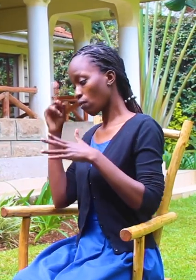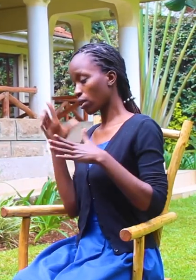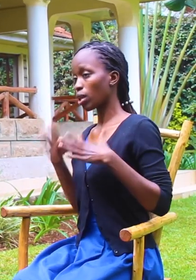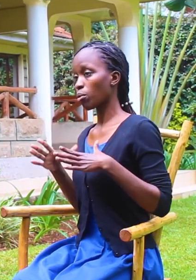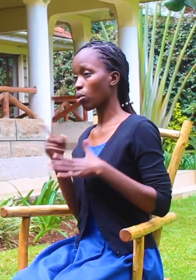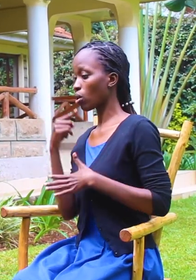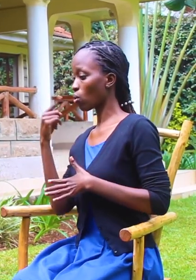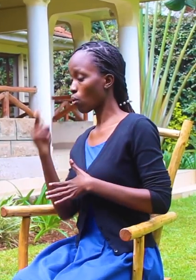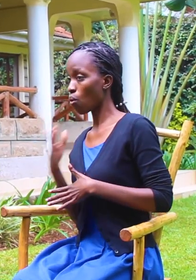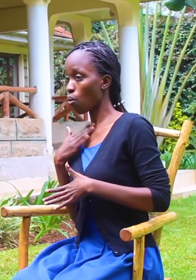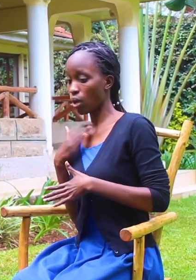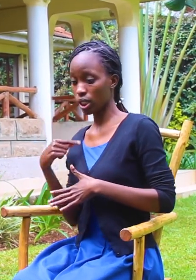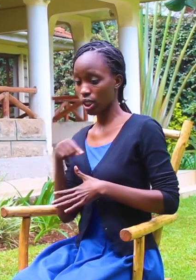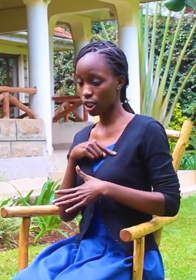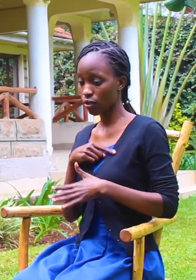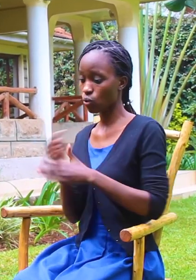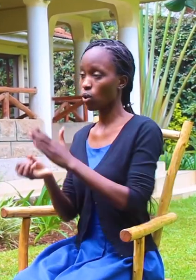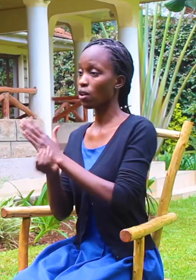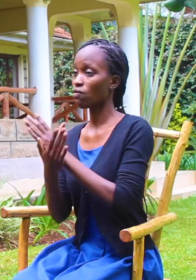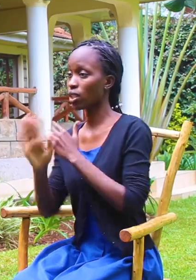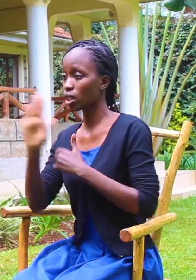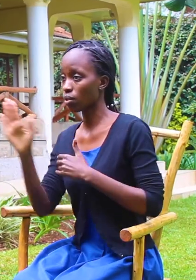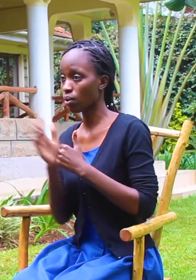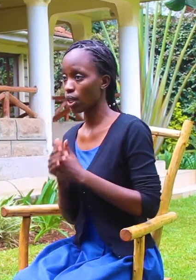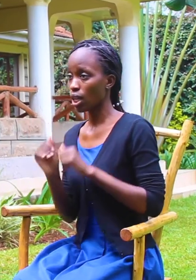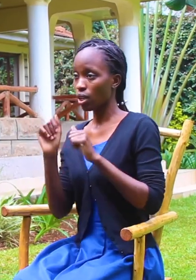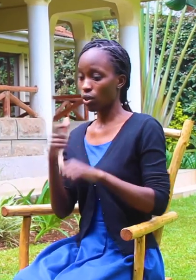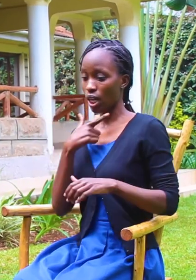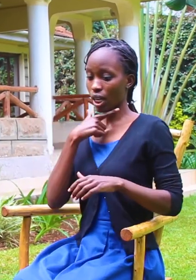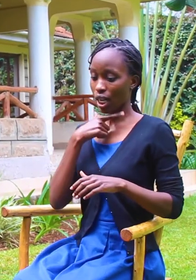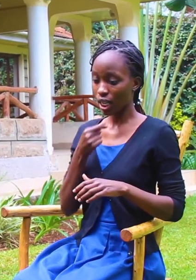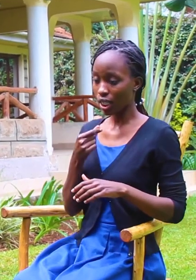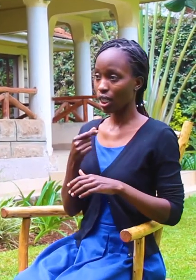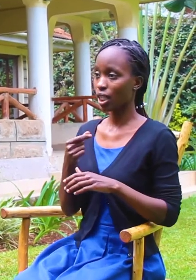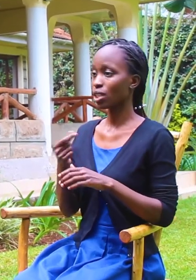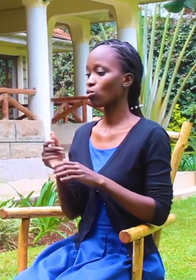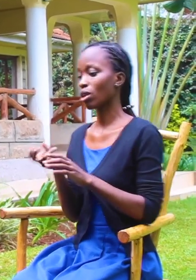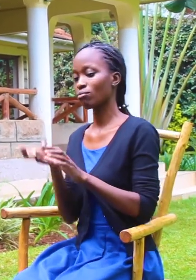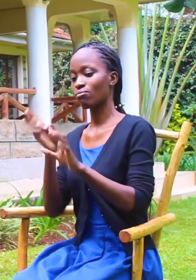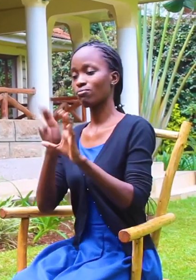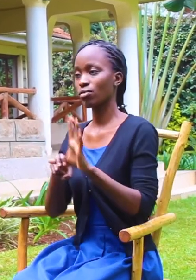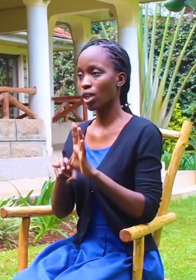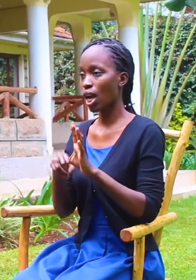ask, talk to them. You can like the channel, you can follow us, and we shall be able to